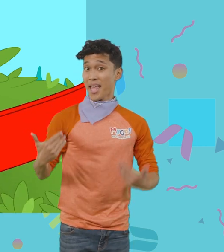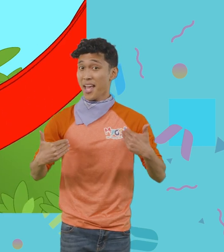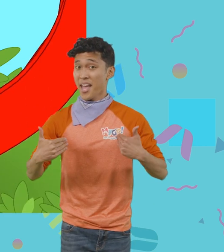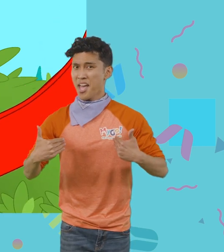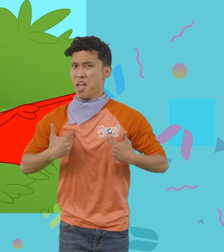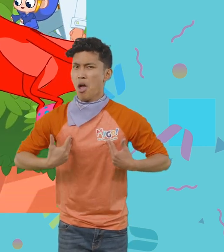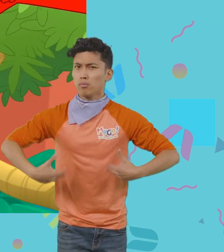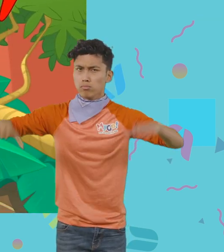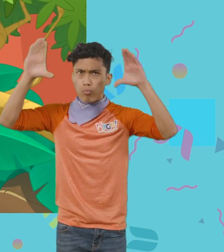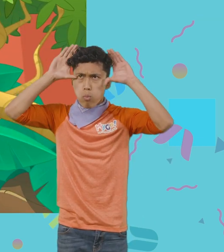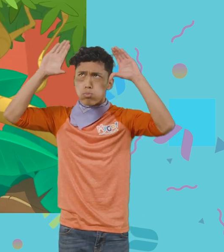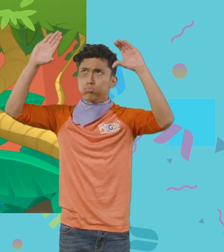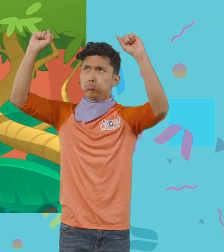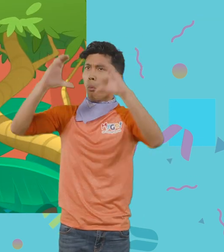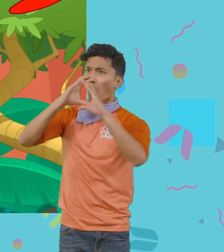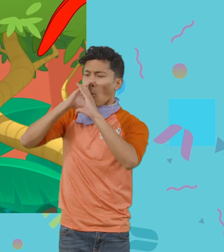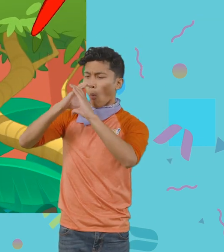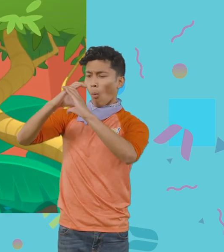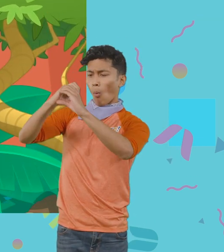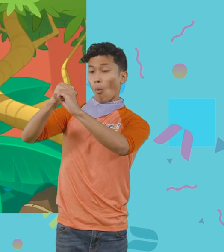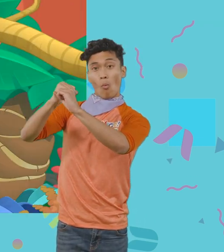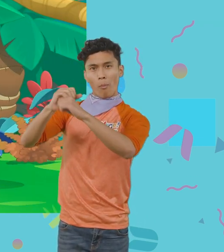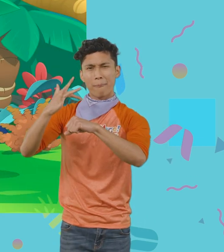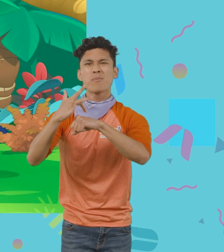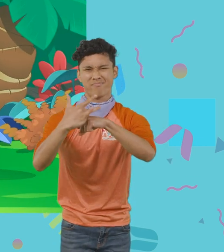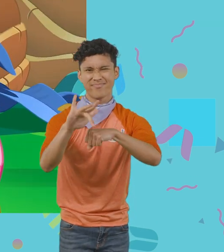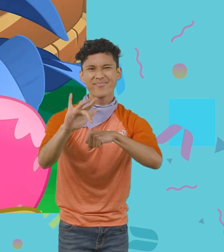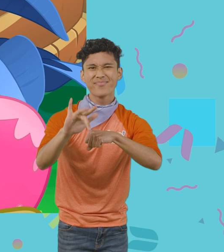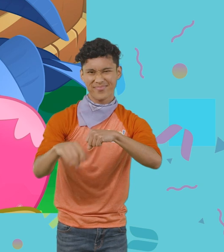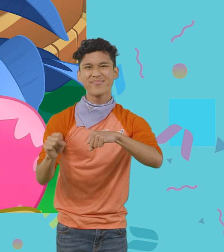Triceratops had three big, sharp horns.